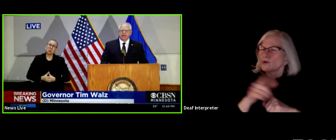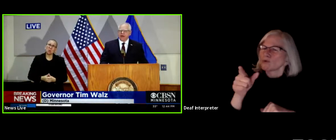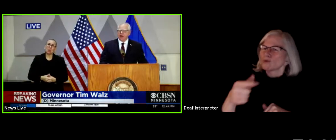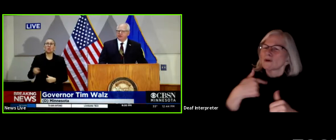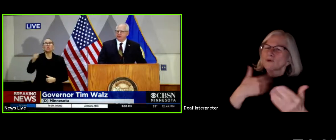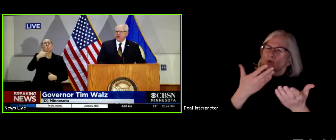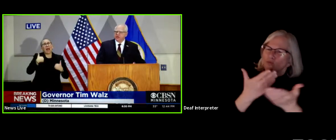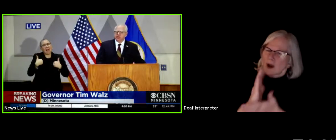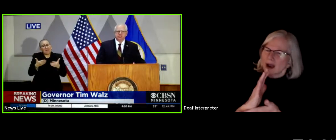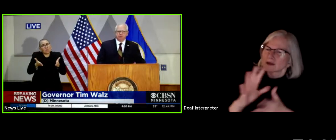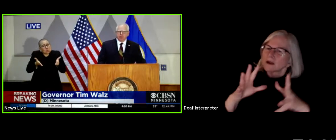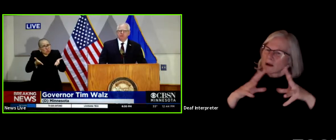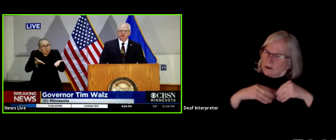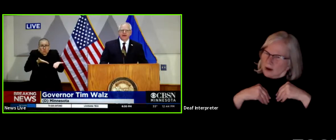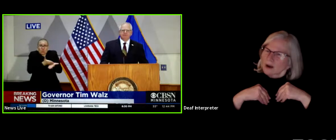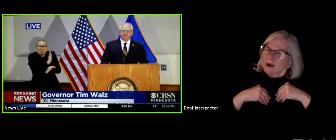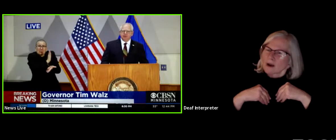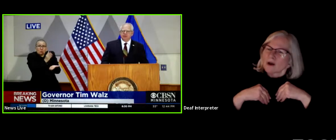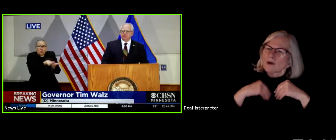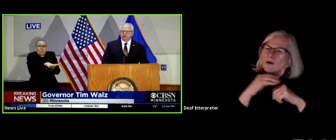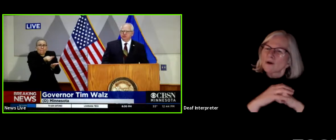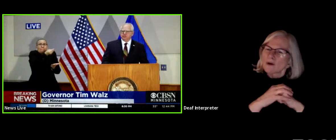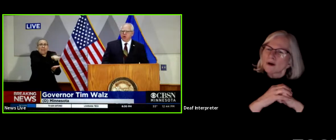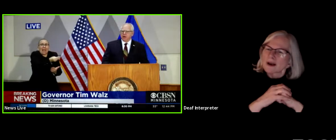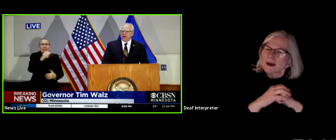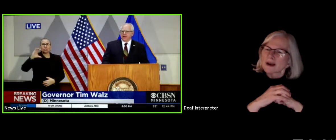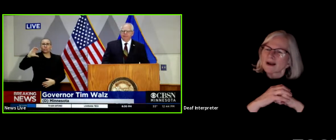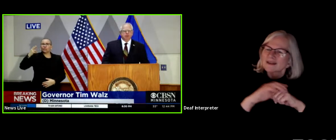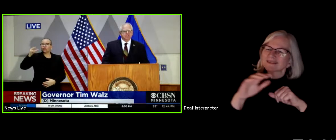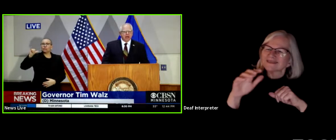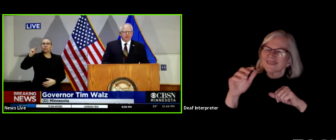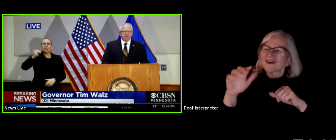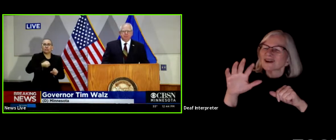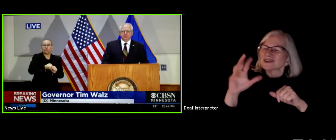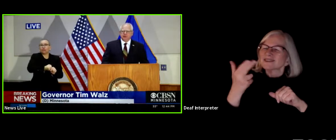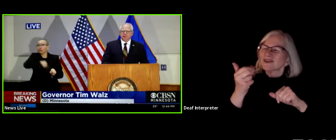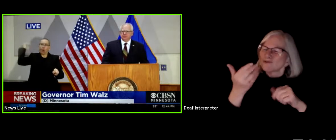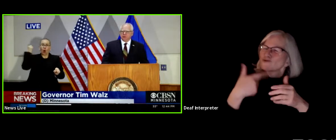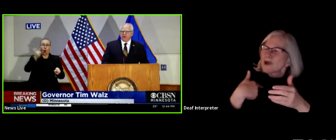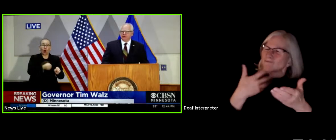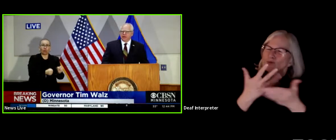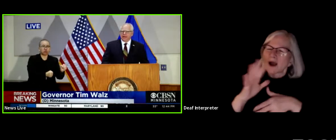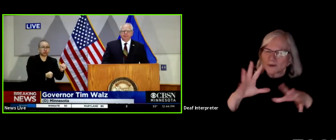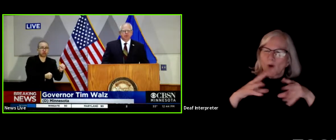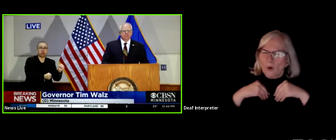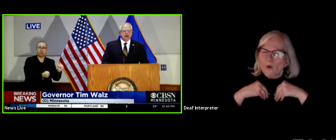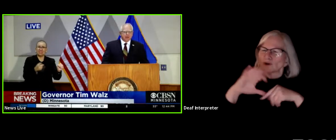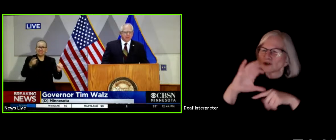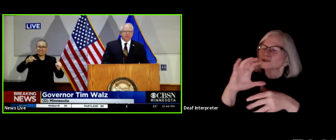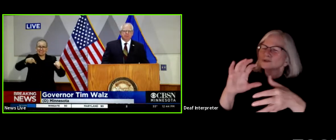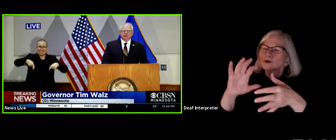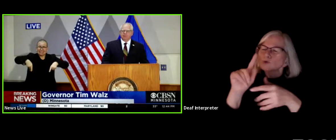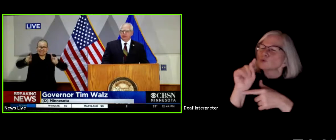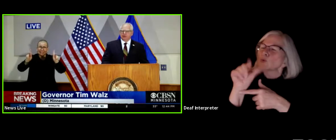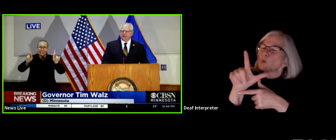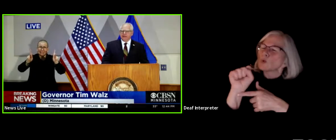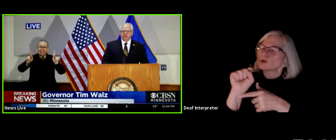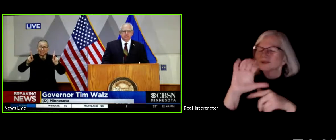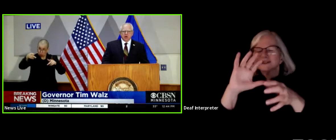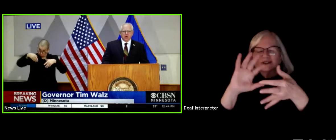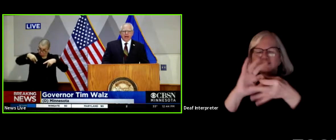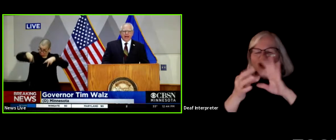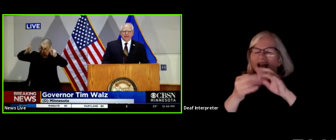chainsaw into McDonald's just to prove that you have the freedom to do so. It puts other people's freedoms at risk. It puts other people's